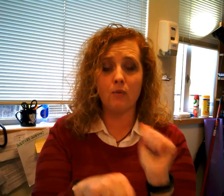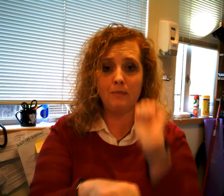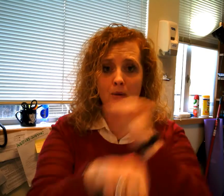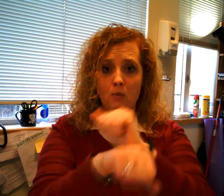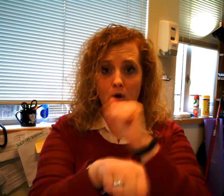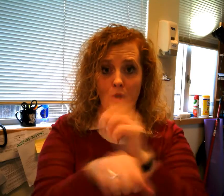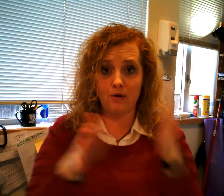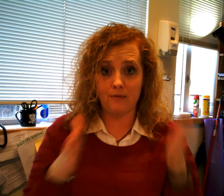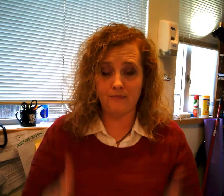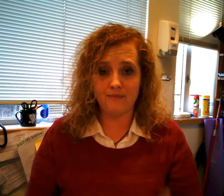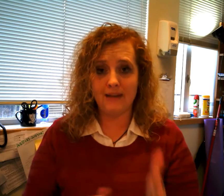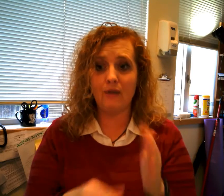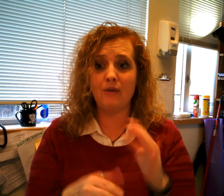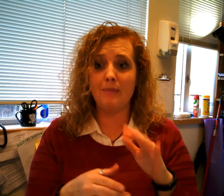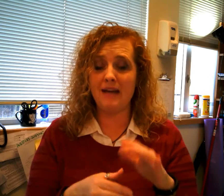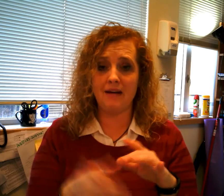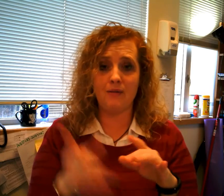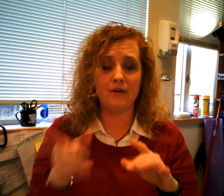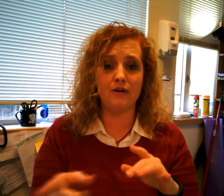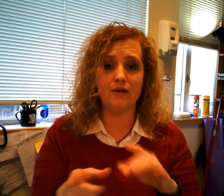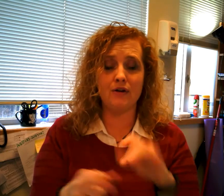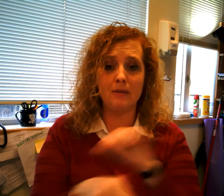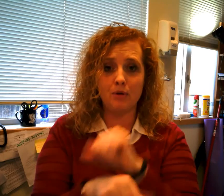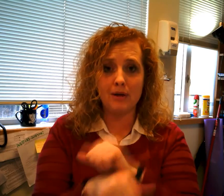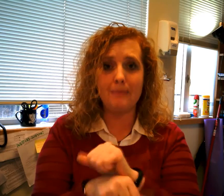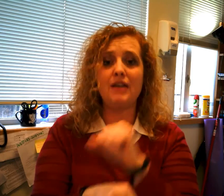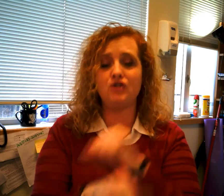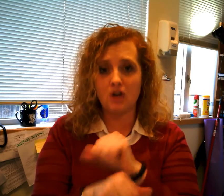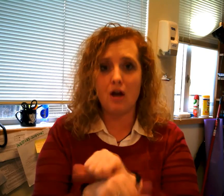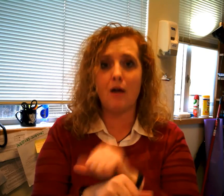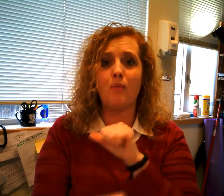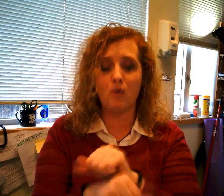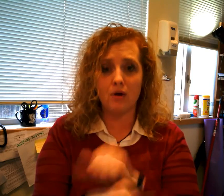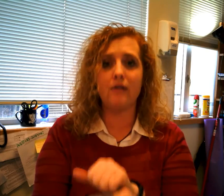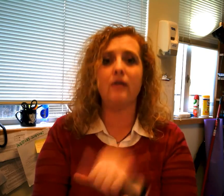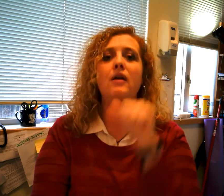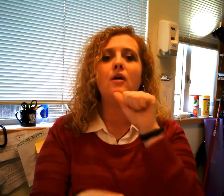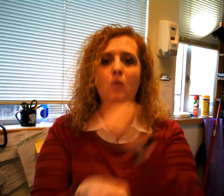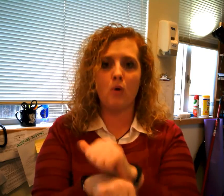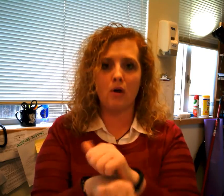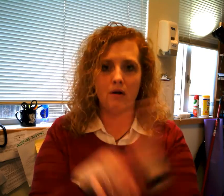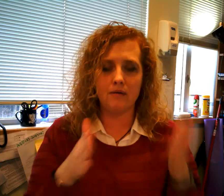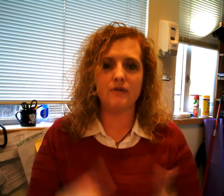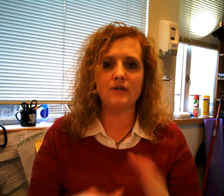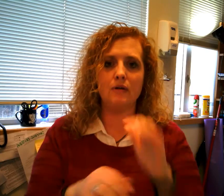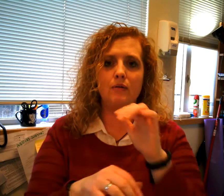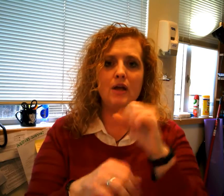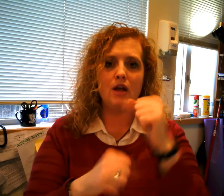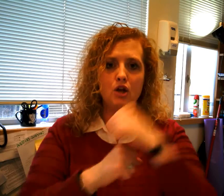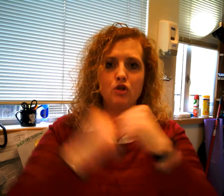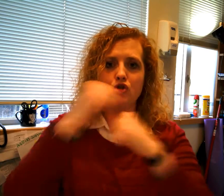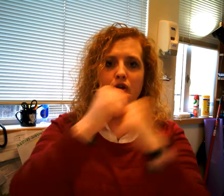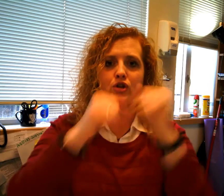be worker. Like in the beginning, we learned employment, job, work, worker. So construction